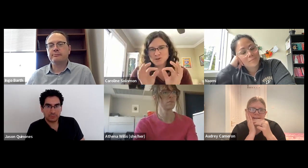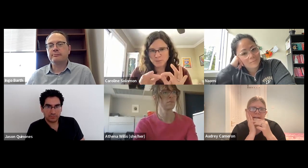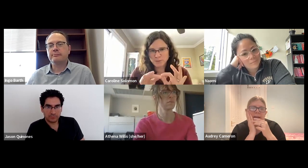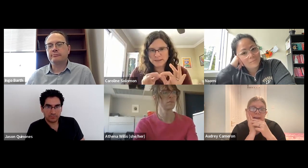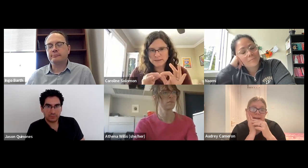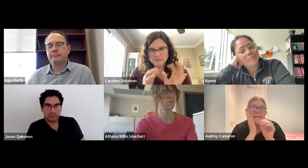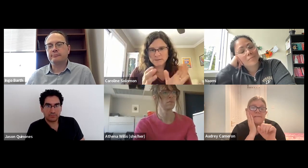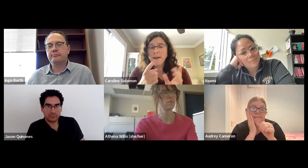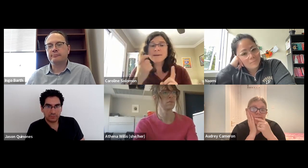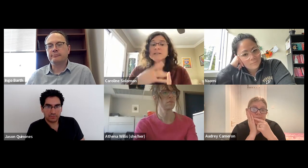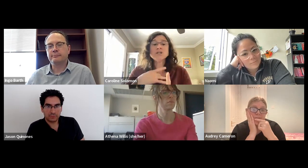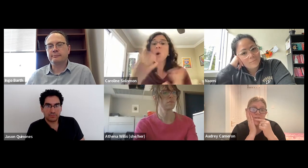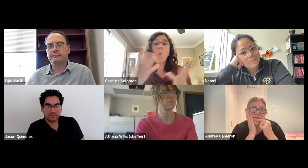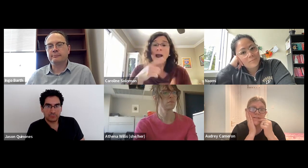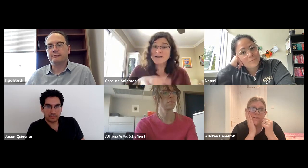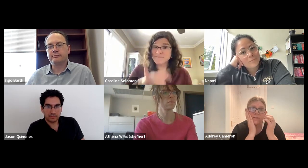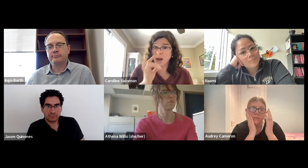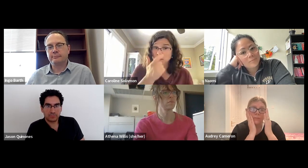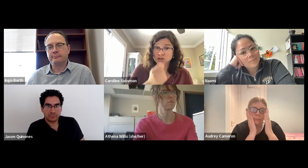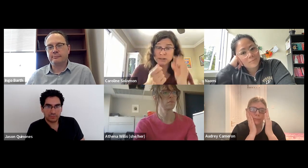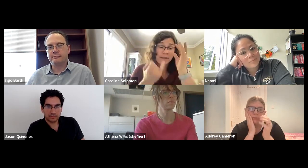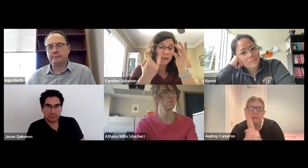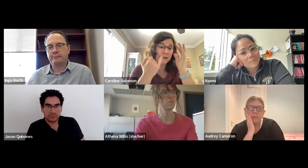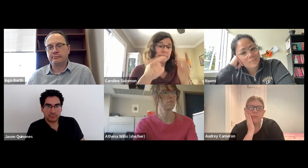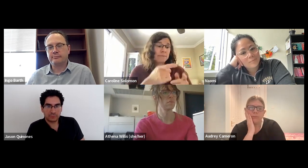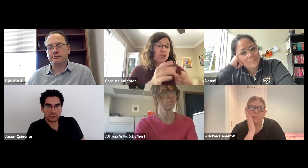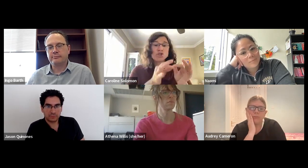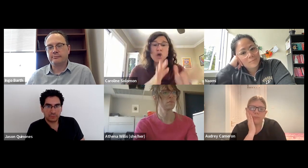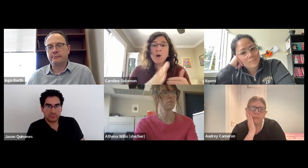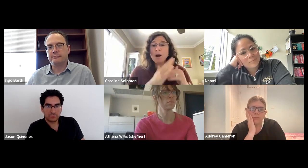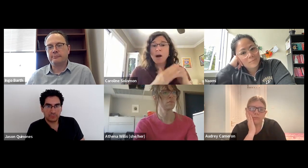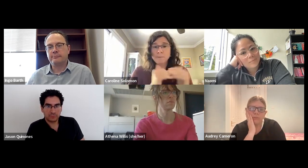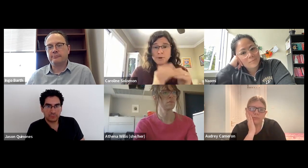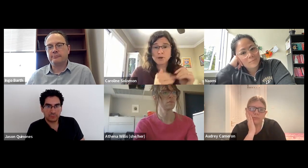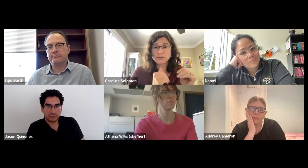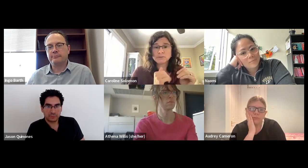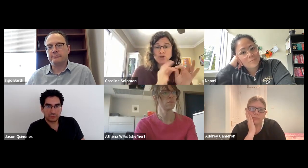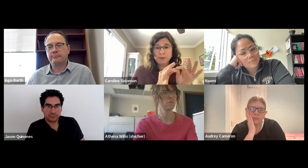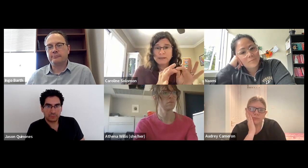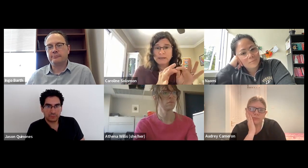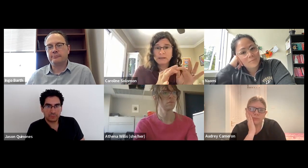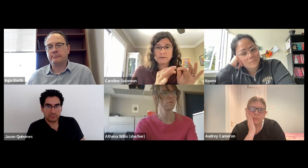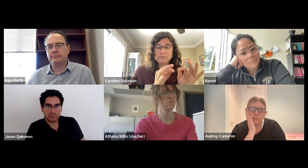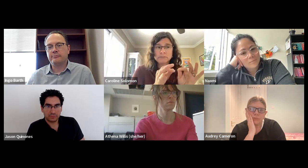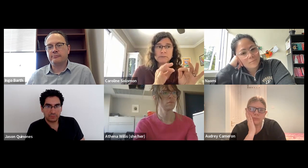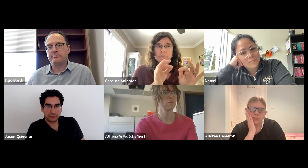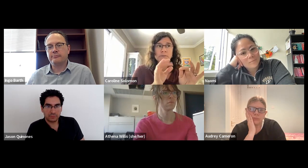So if there was some sort of program that could be offered for interpreter training in STEM fields, for example, make sure that interpreters are very